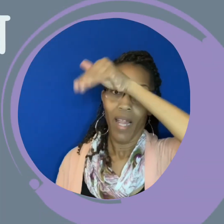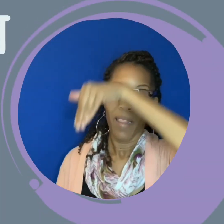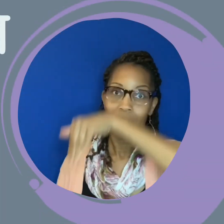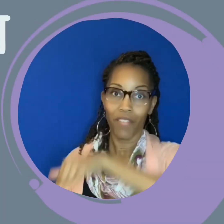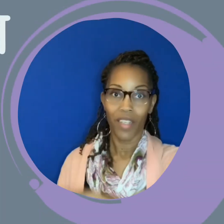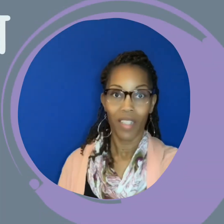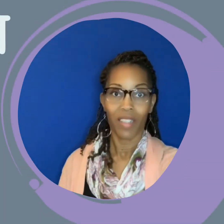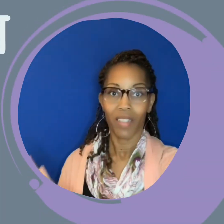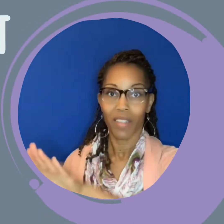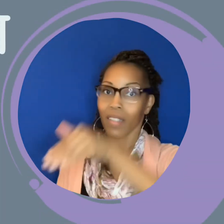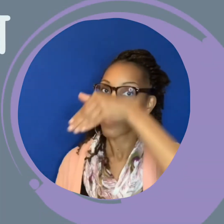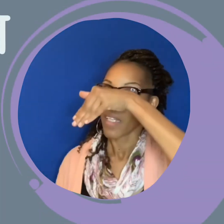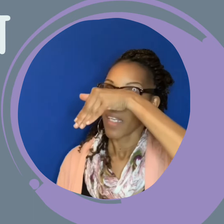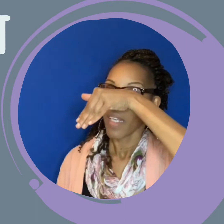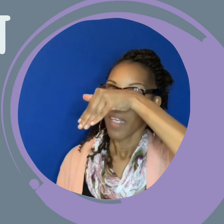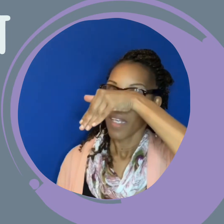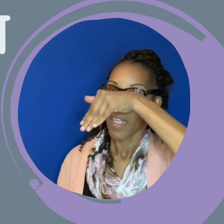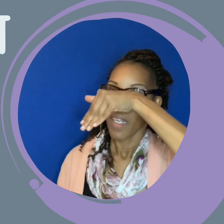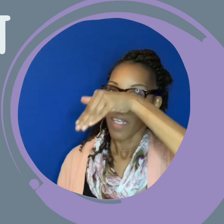Elephant.